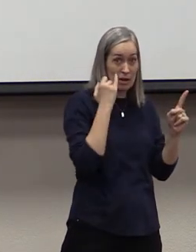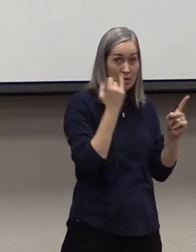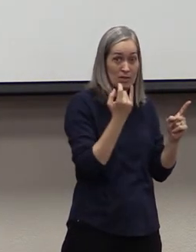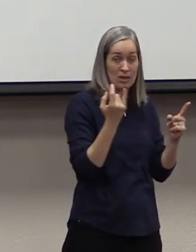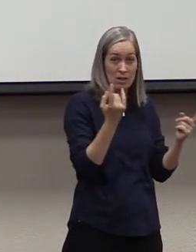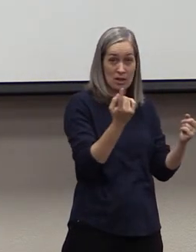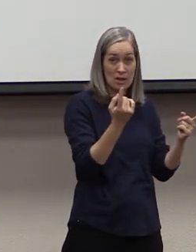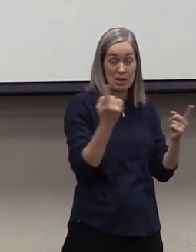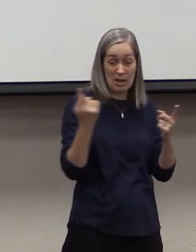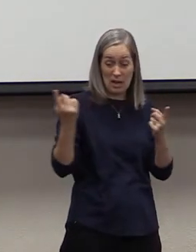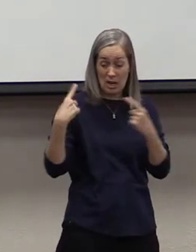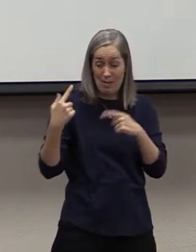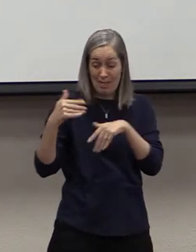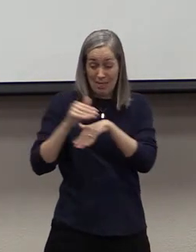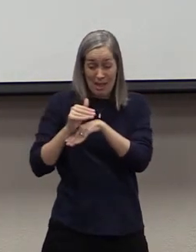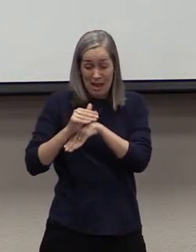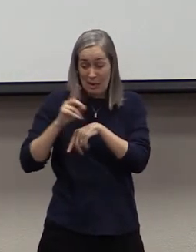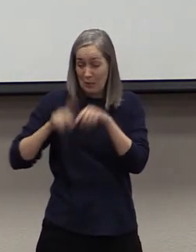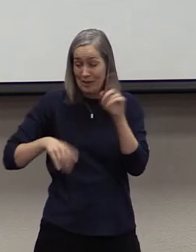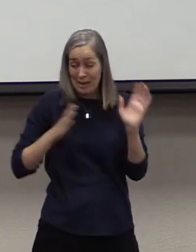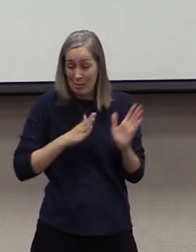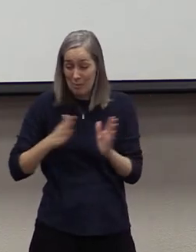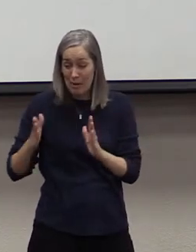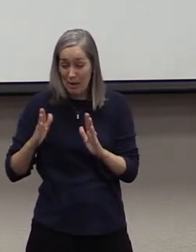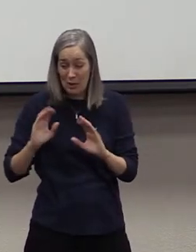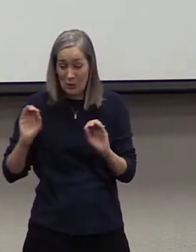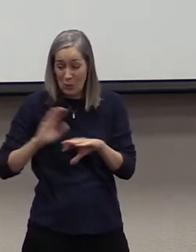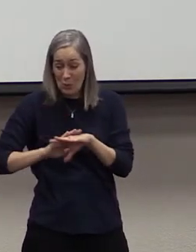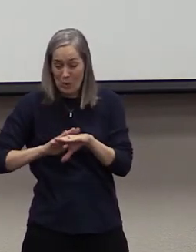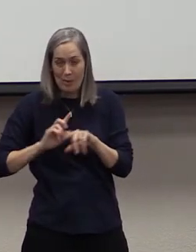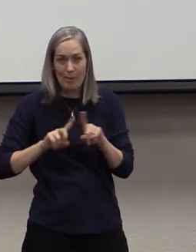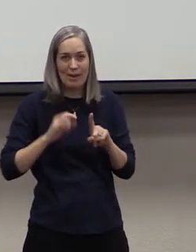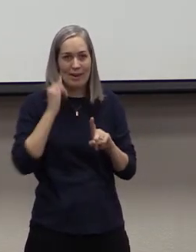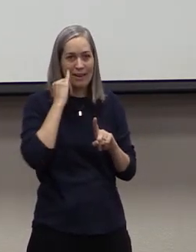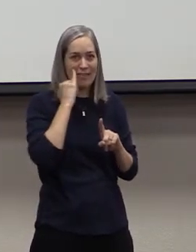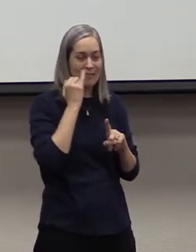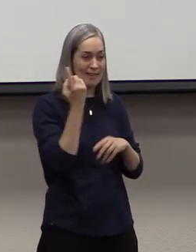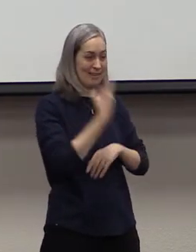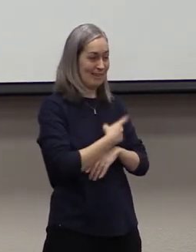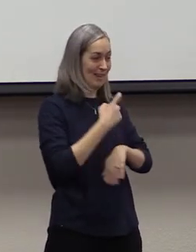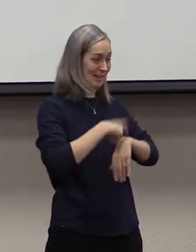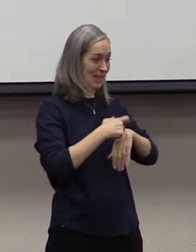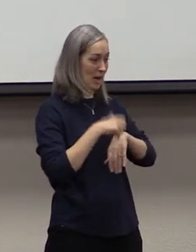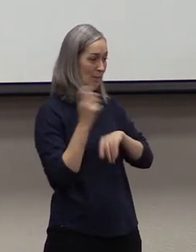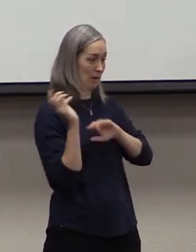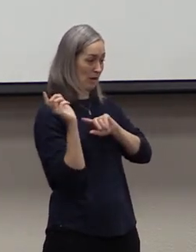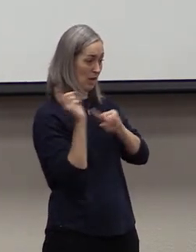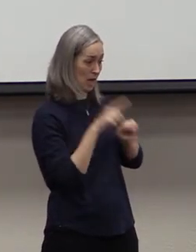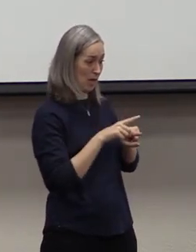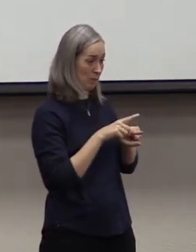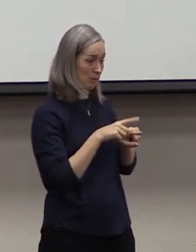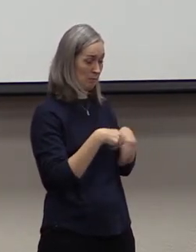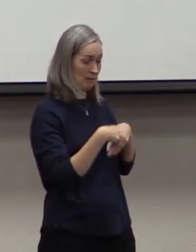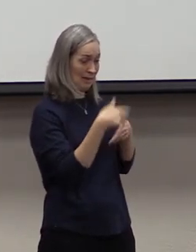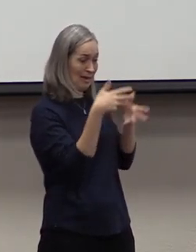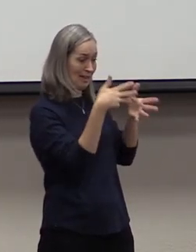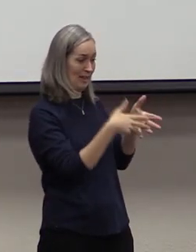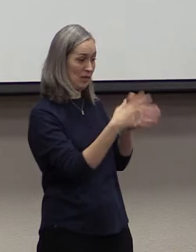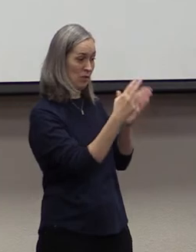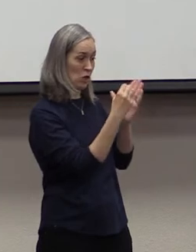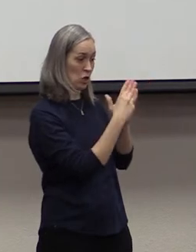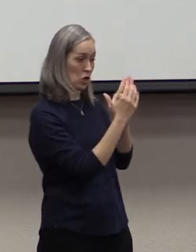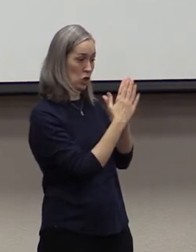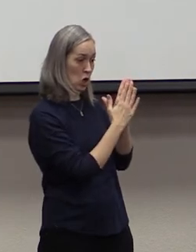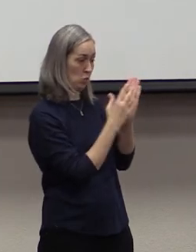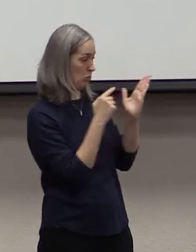But if it comes in the day and it gives you a warning ahead of time and leaves a note on the door and says, Hey, I'm coming to rob you at this time. You can make